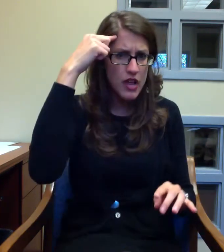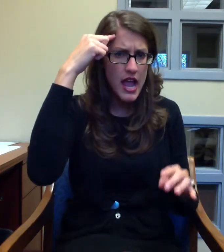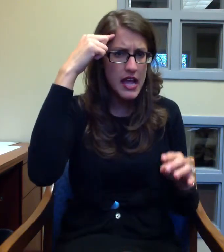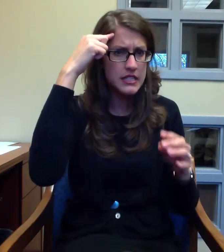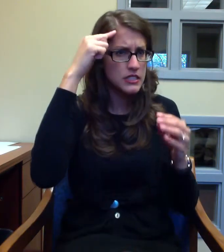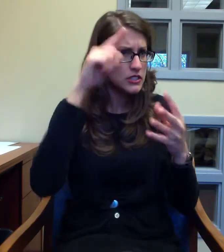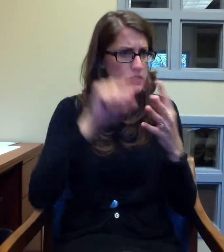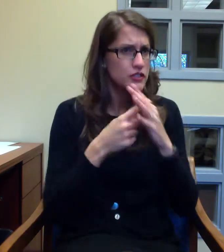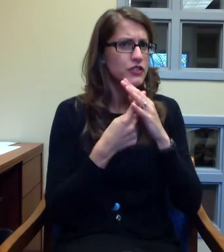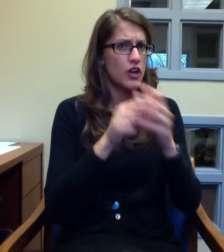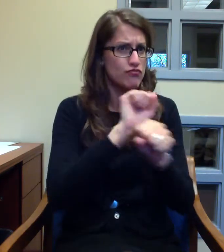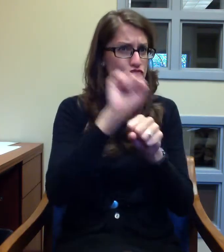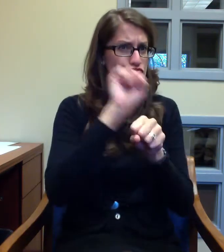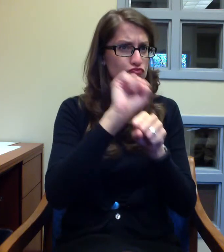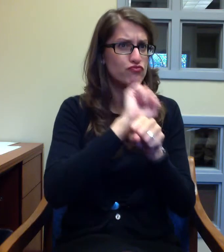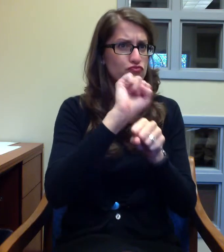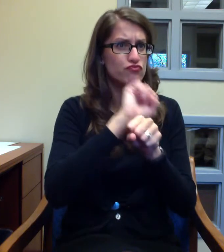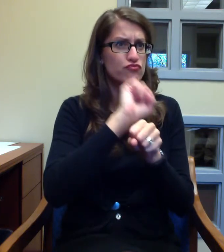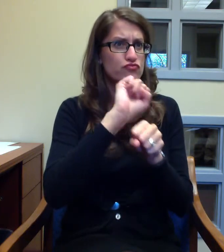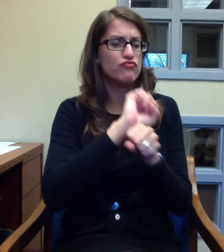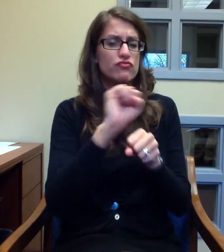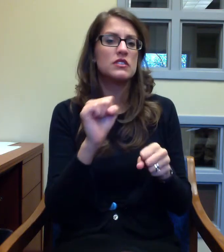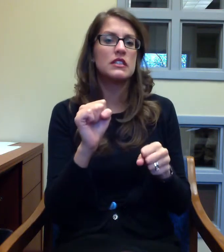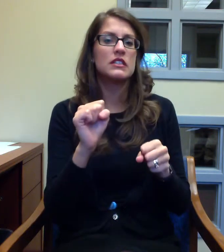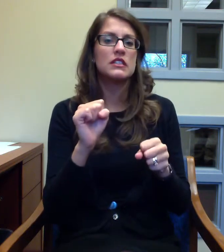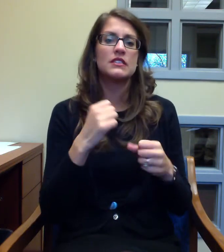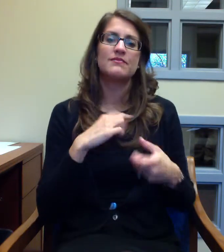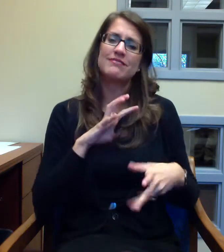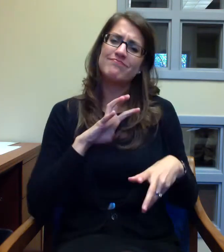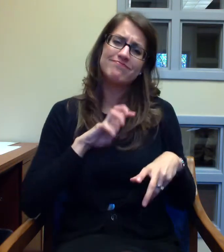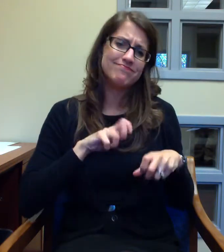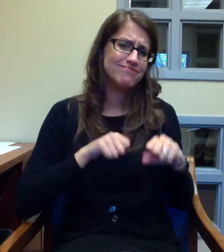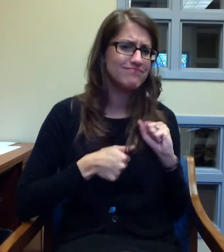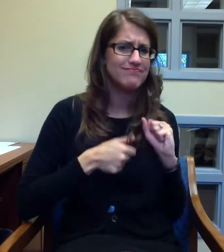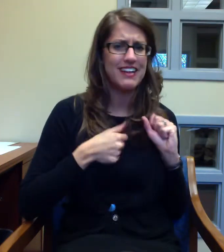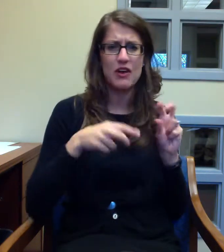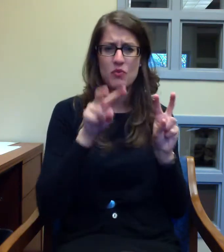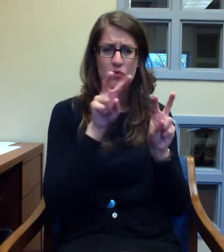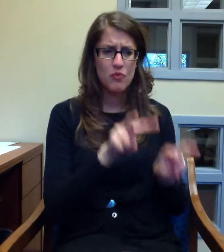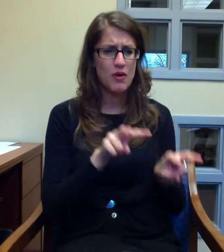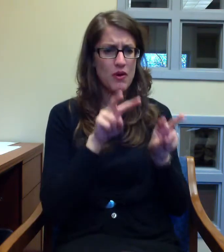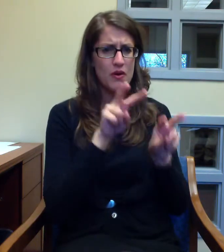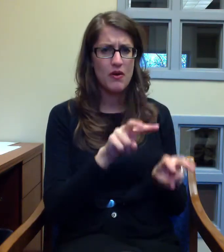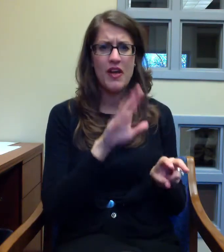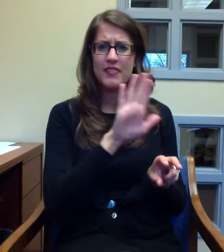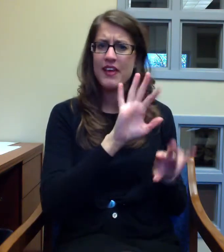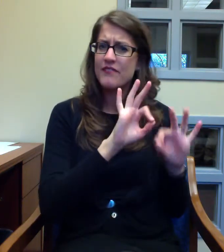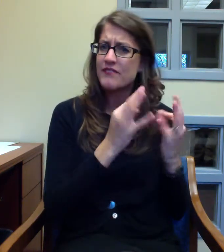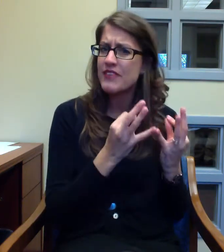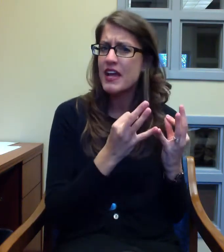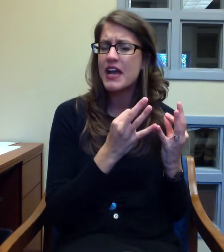on. It breaks my heart to bear witness to these good people whose hearts are closed so